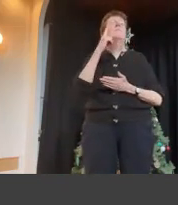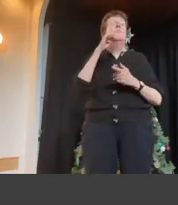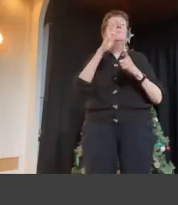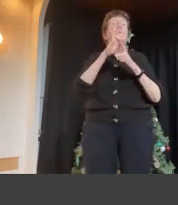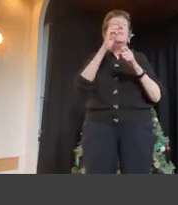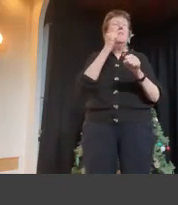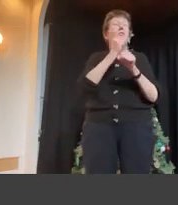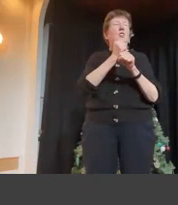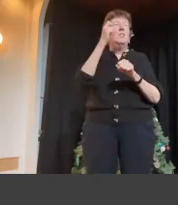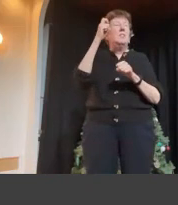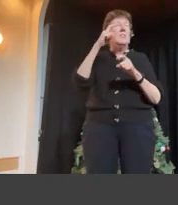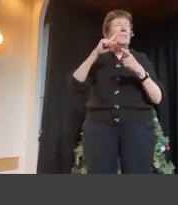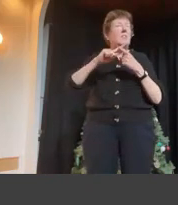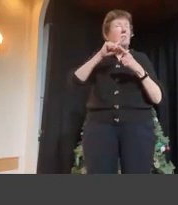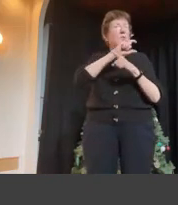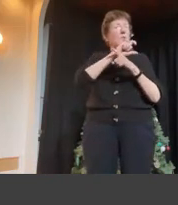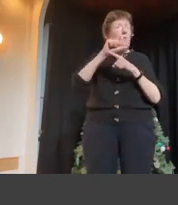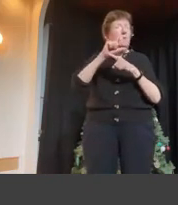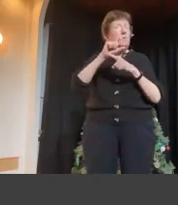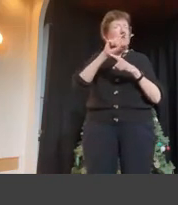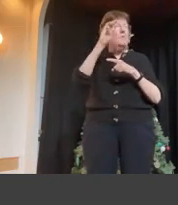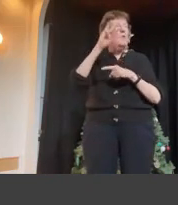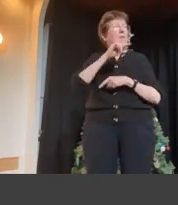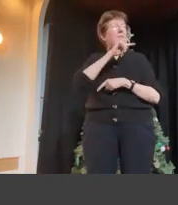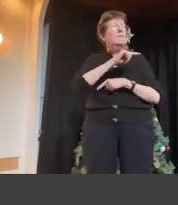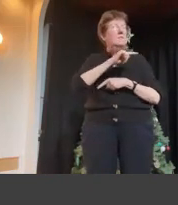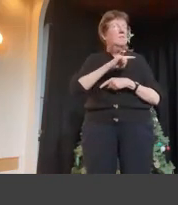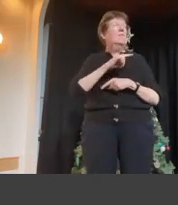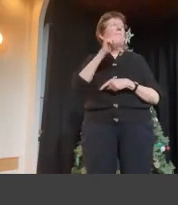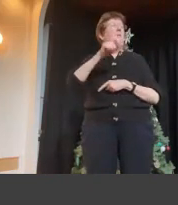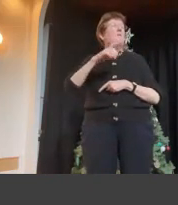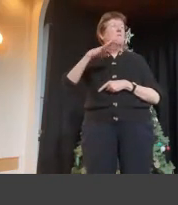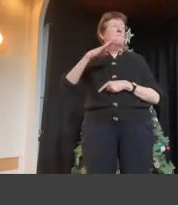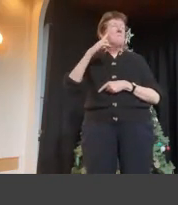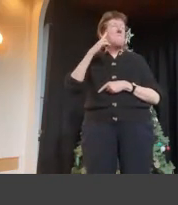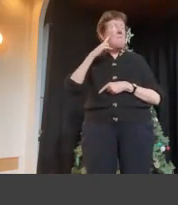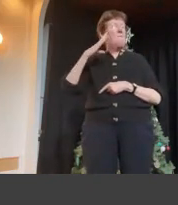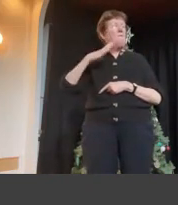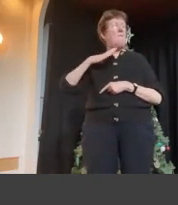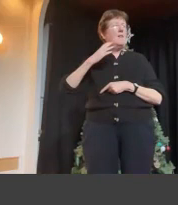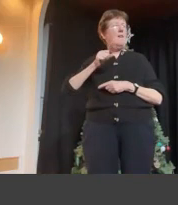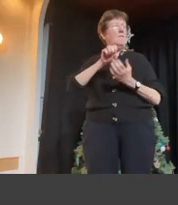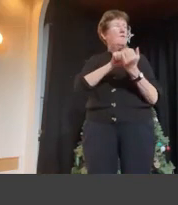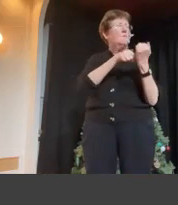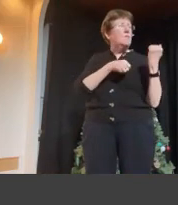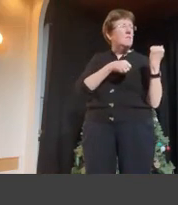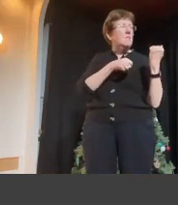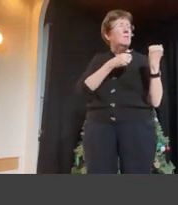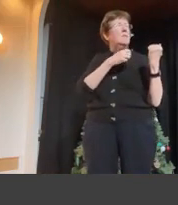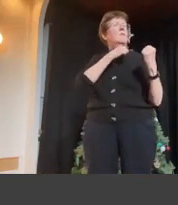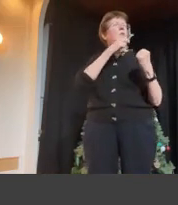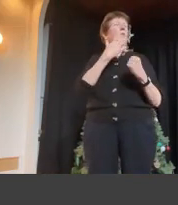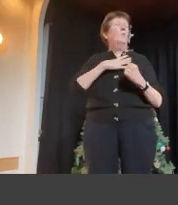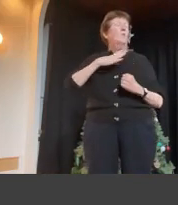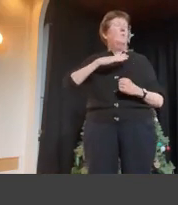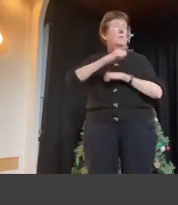And my understanding is that Rob mentioned from the PGCE course, the PGCE course that's available